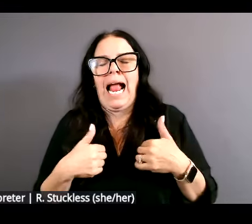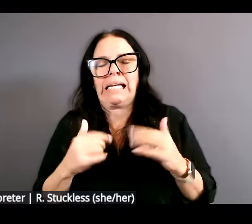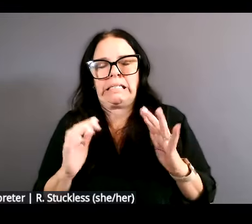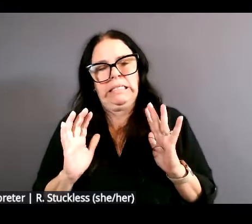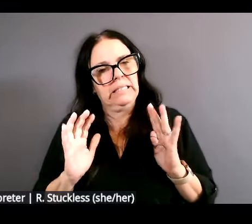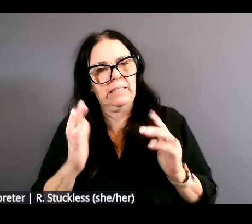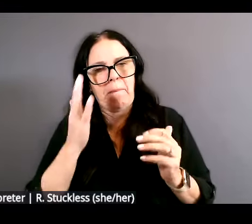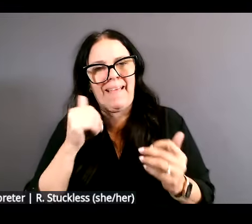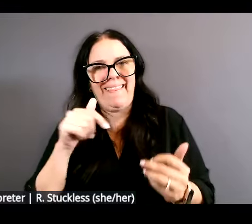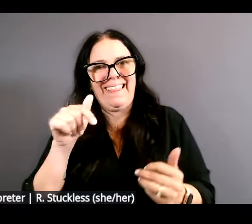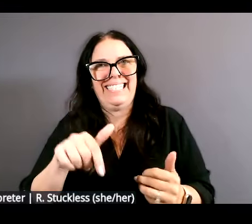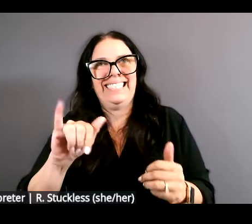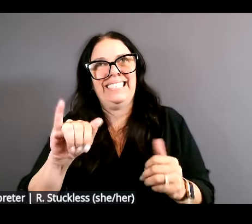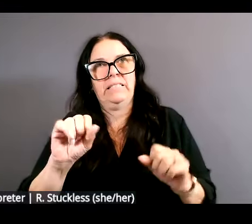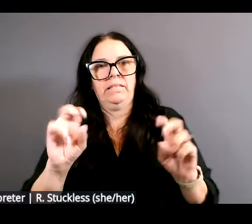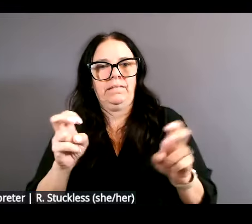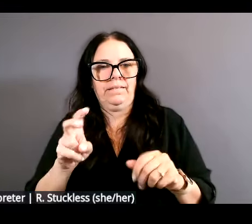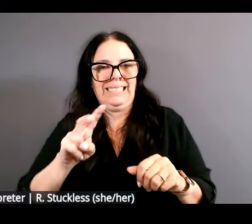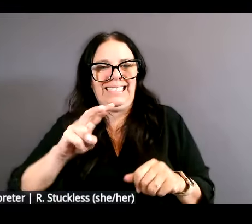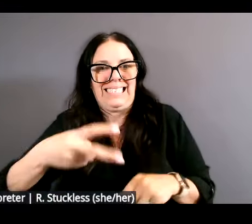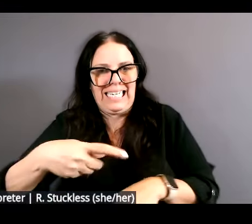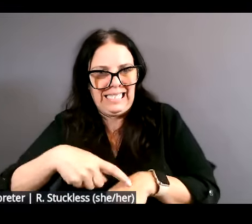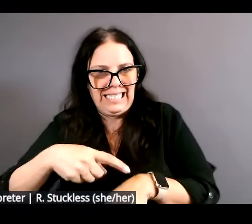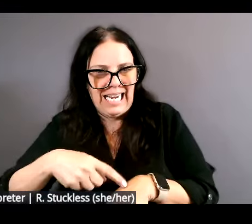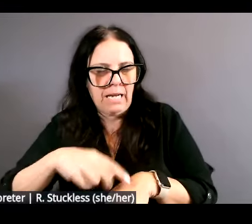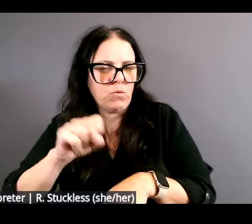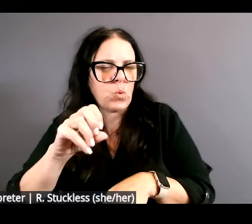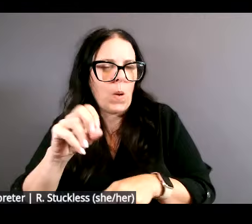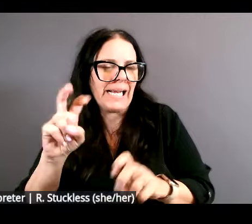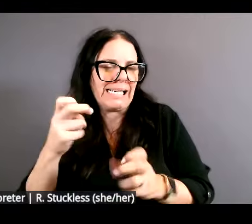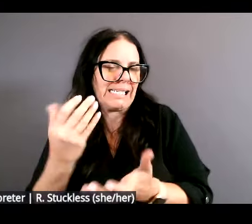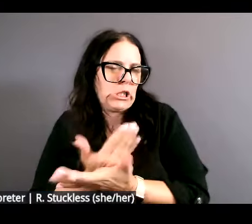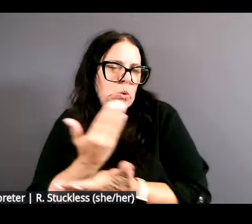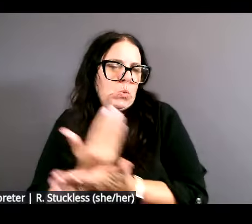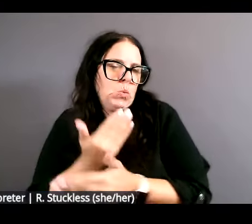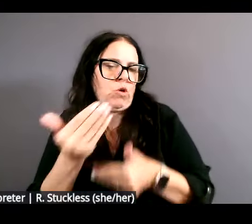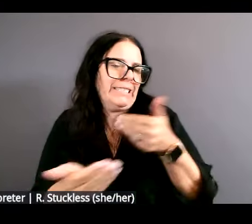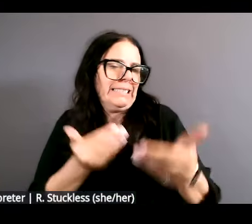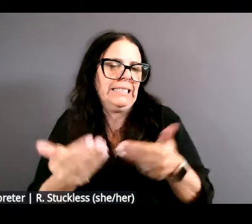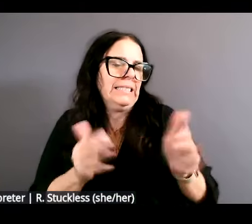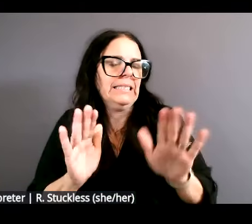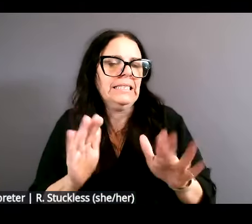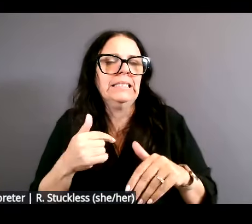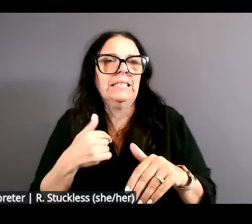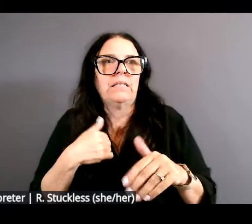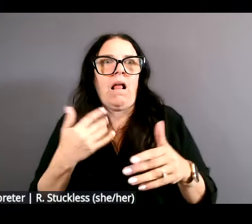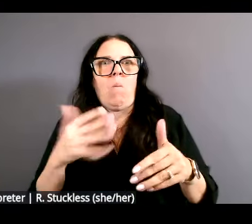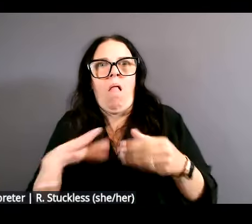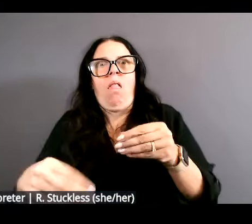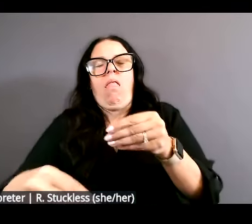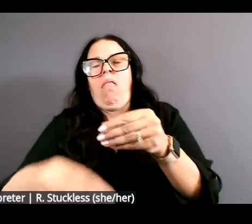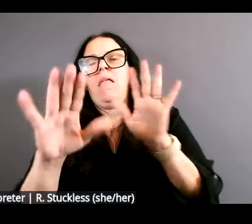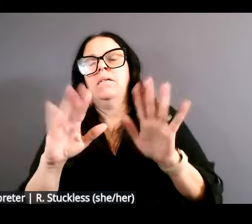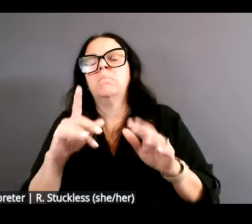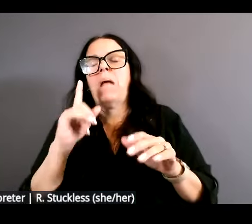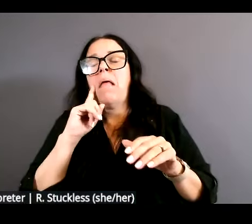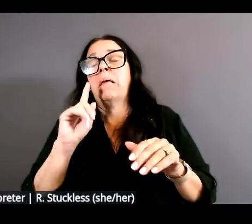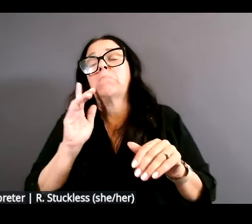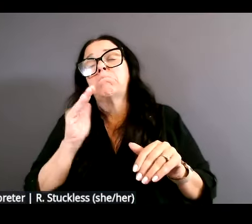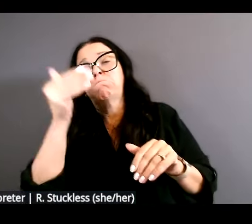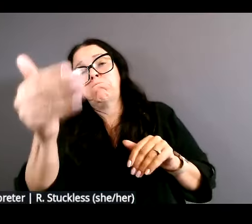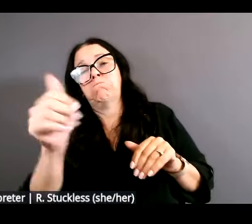still this is only the second time we've done this process. So yes, I think this is something we can circle back to